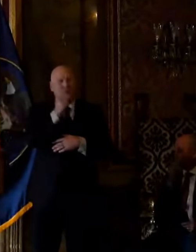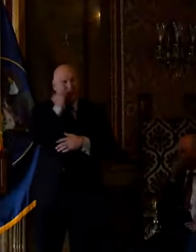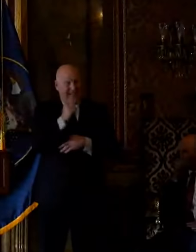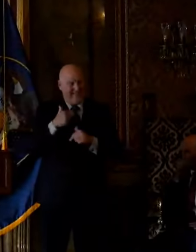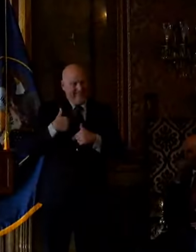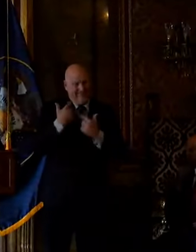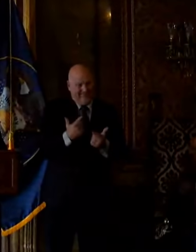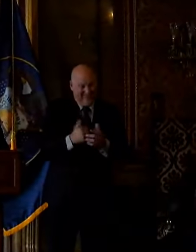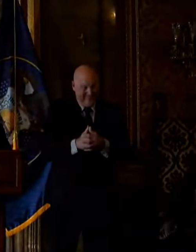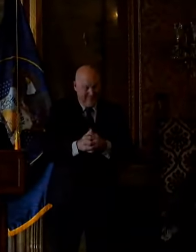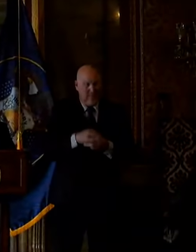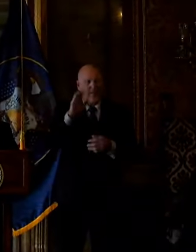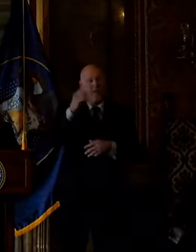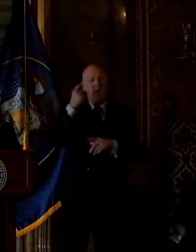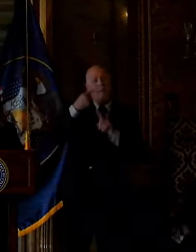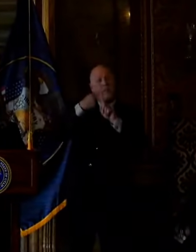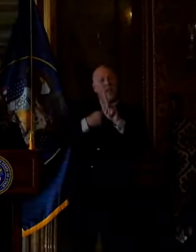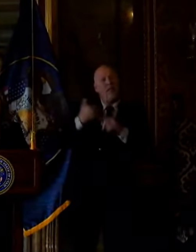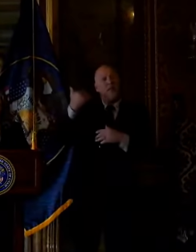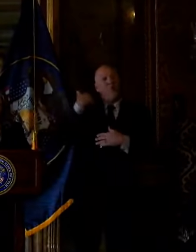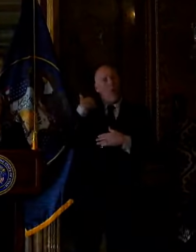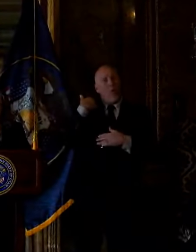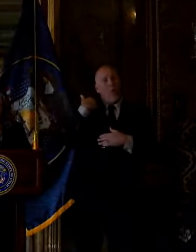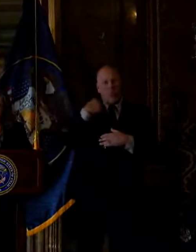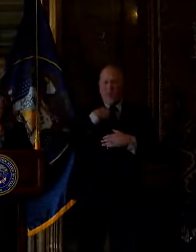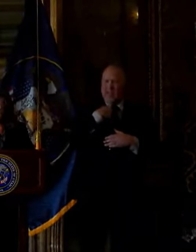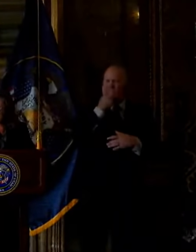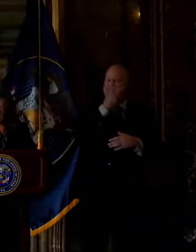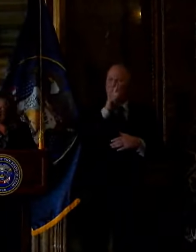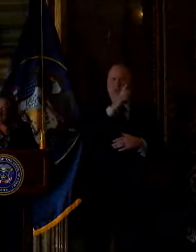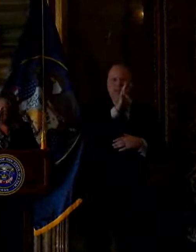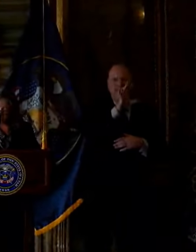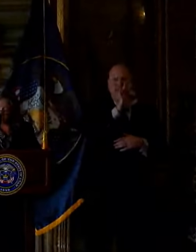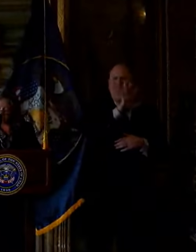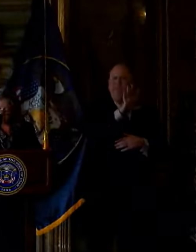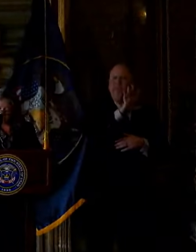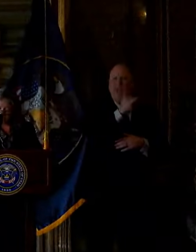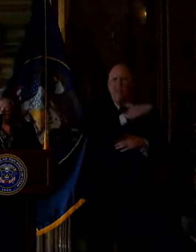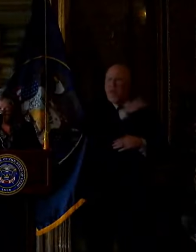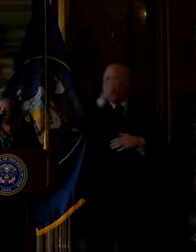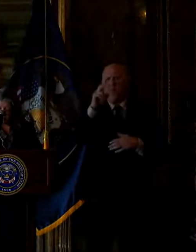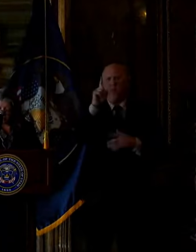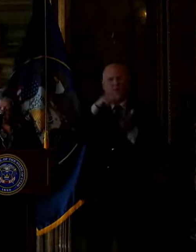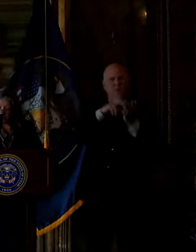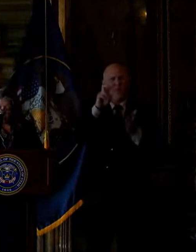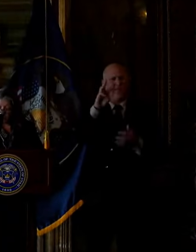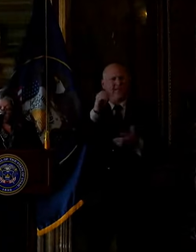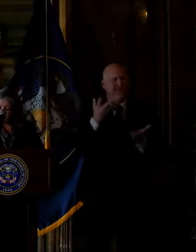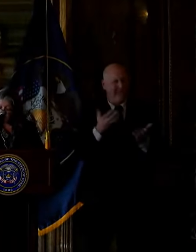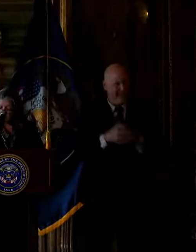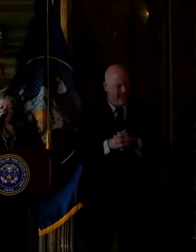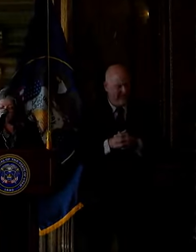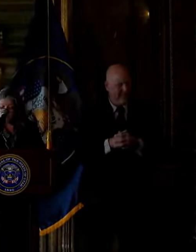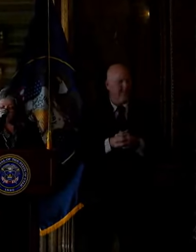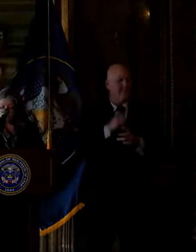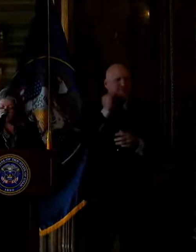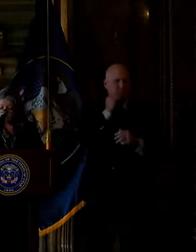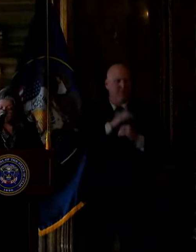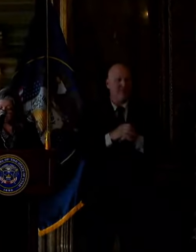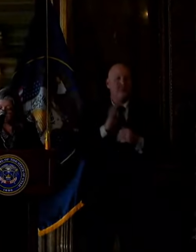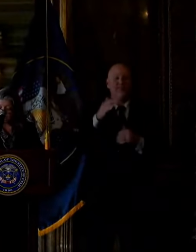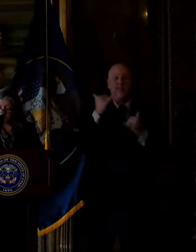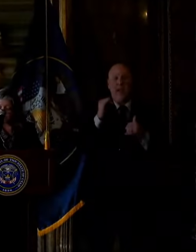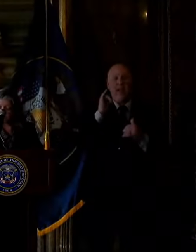795 cases per day. We're seeing a great surge of our case counts for COVID-19. The rolling 7-day average